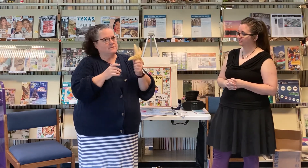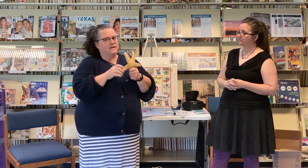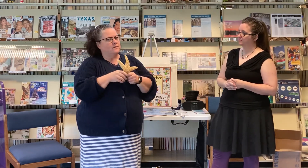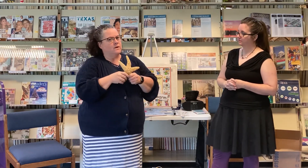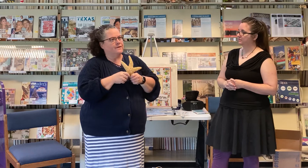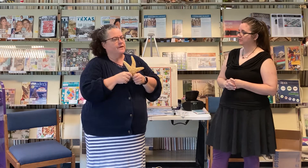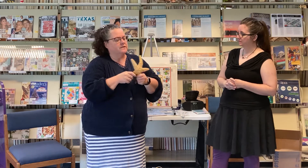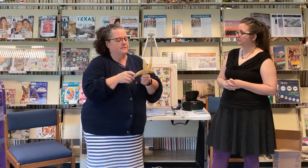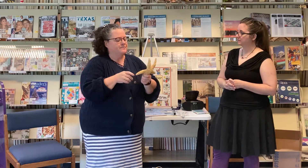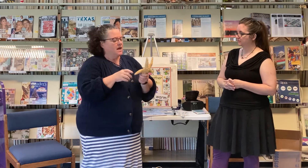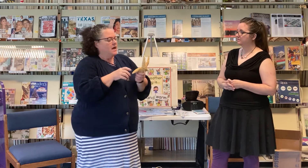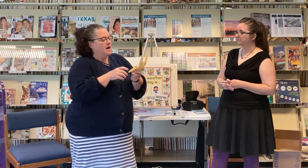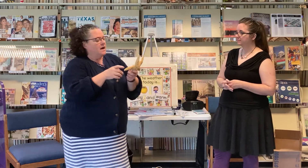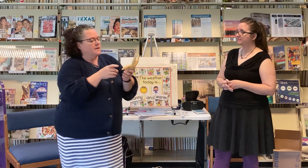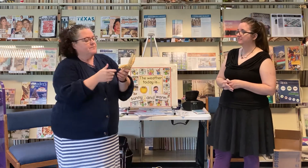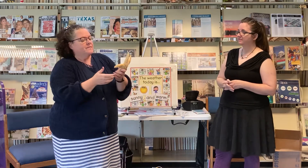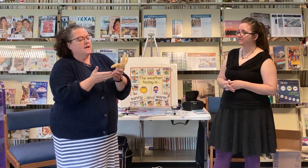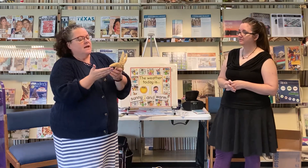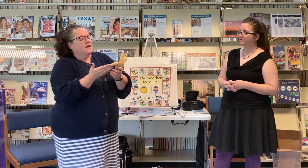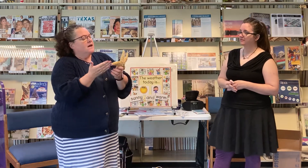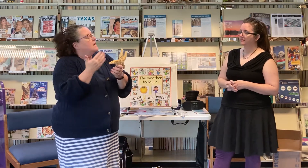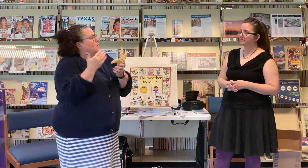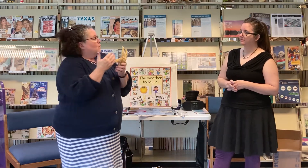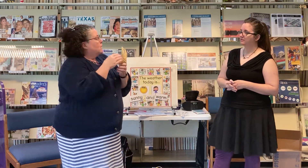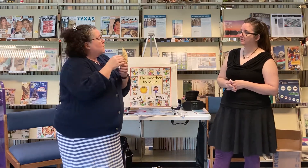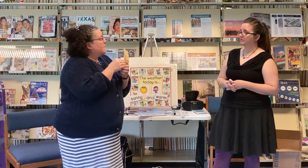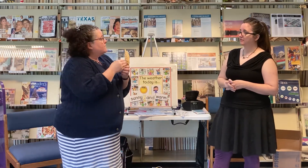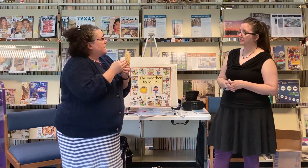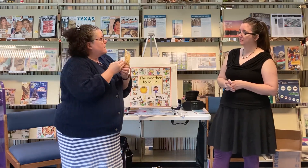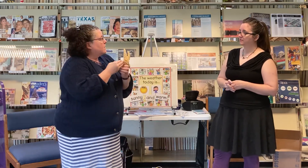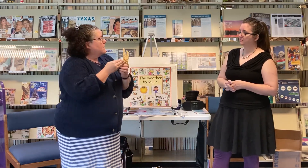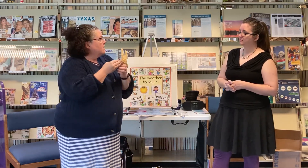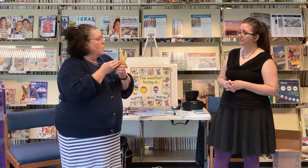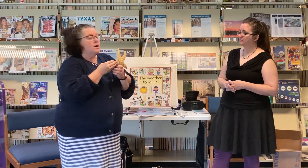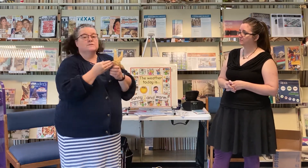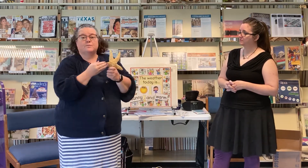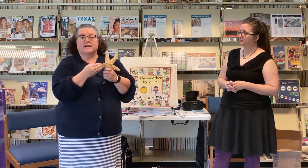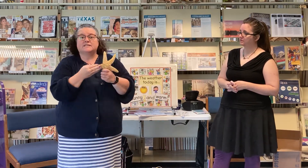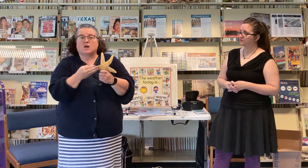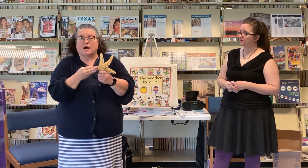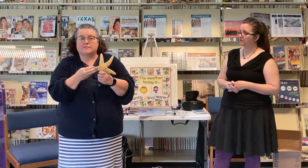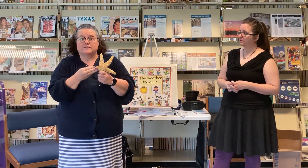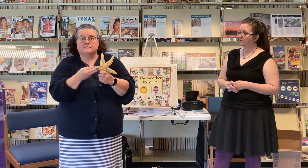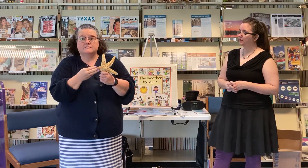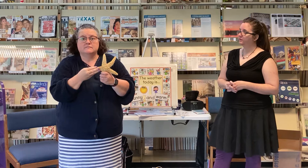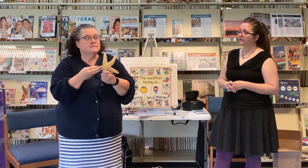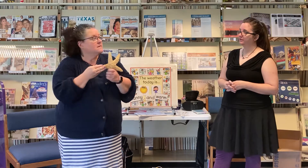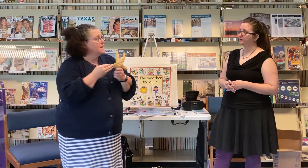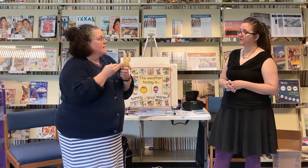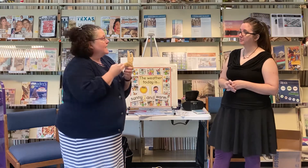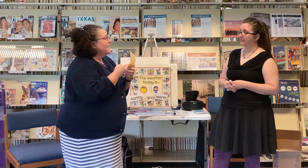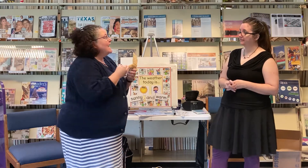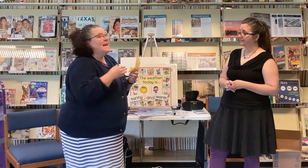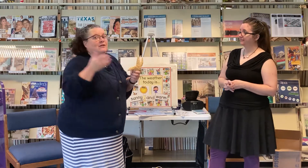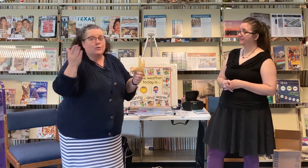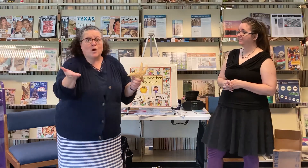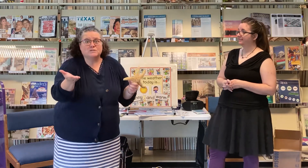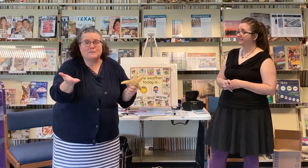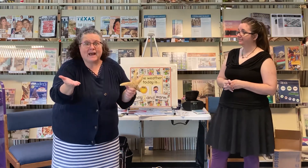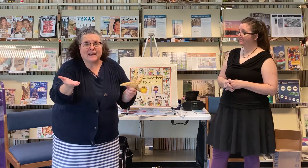been in the water a long time. Mm-hmm. When one of their arms breaks off. Oh, they can grow it back? It grows back!